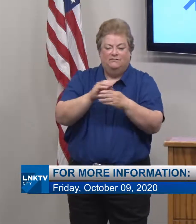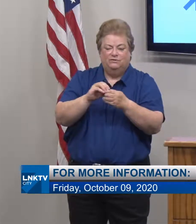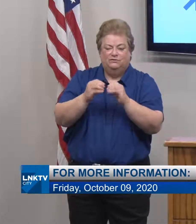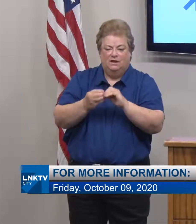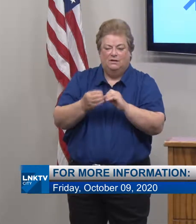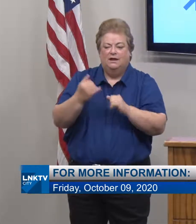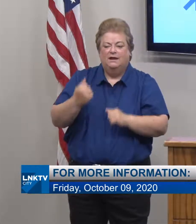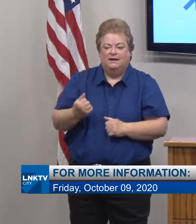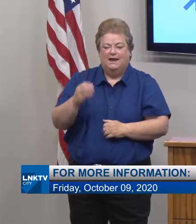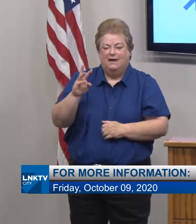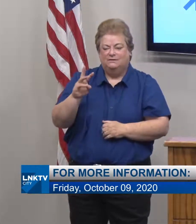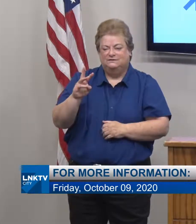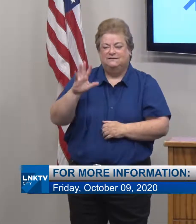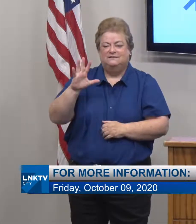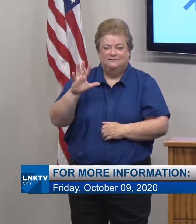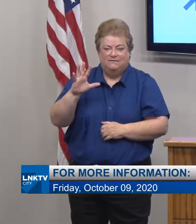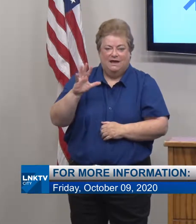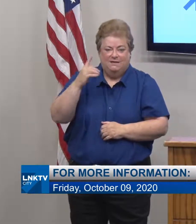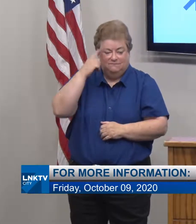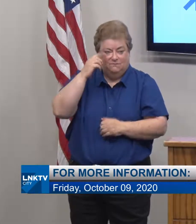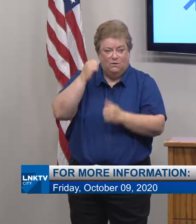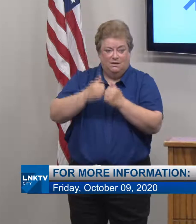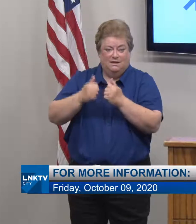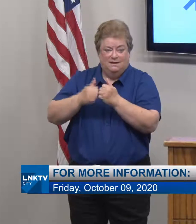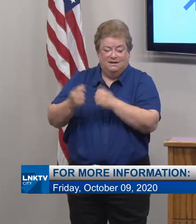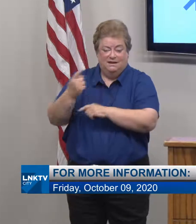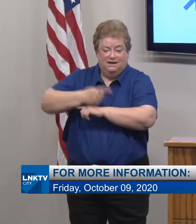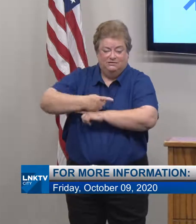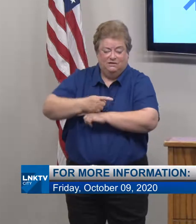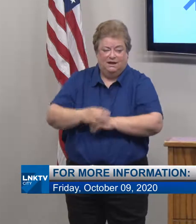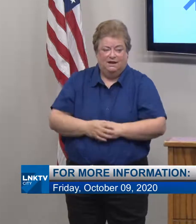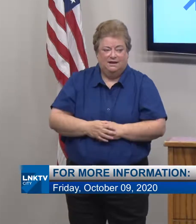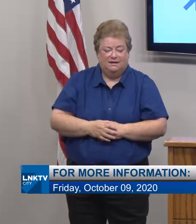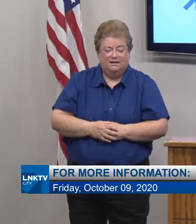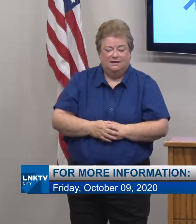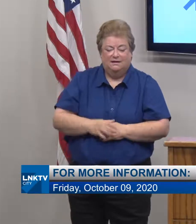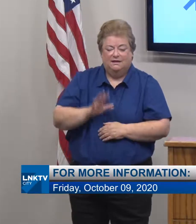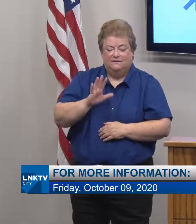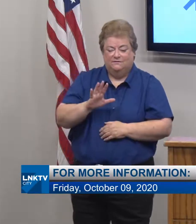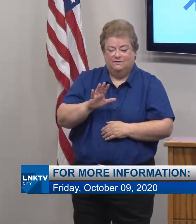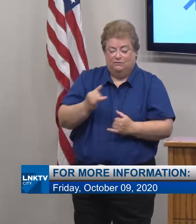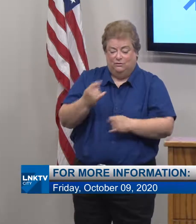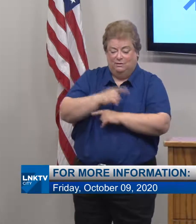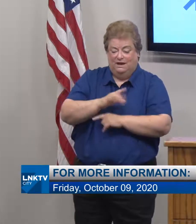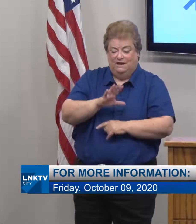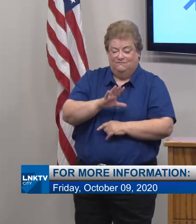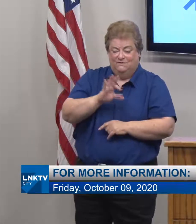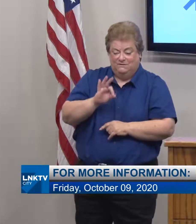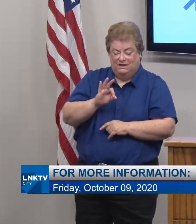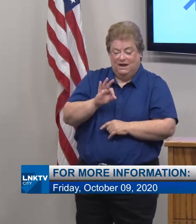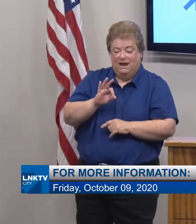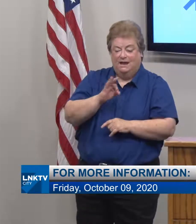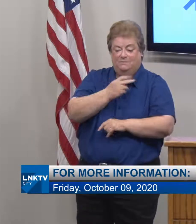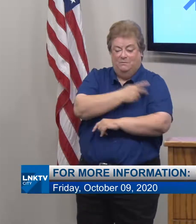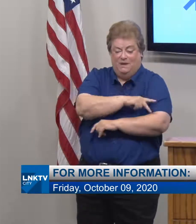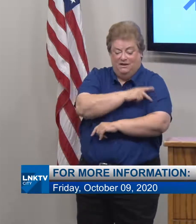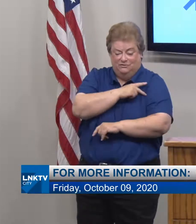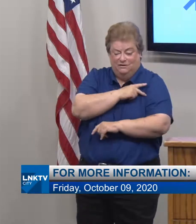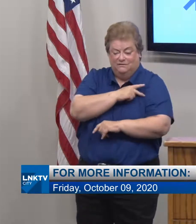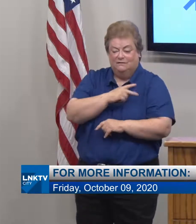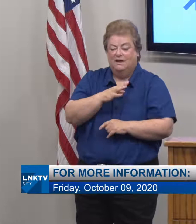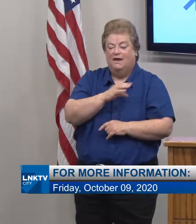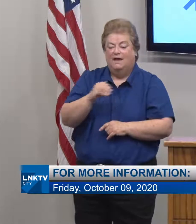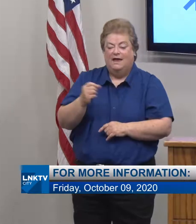been 65 per day. Today, 59 COVID-19 patients are being reported and 11